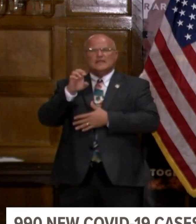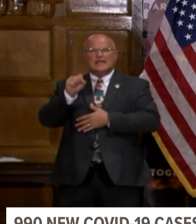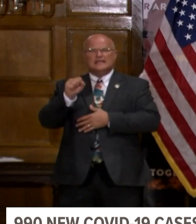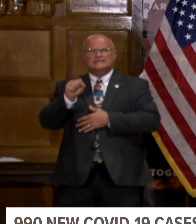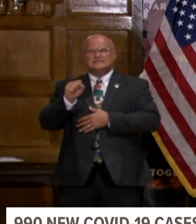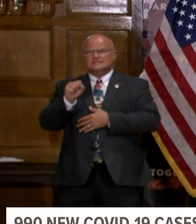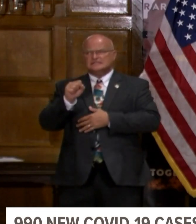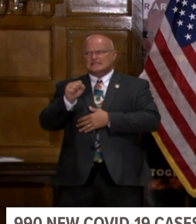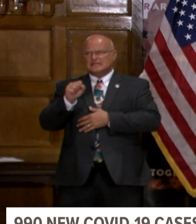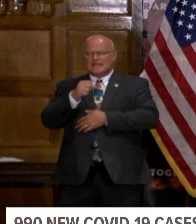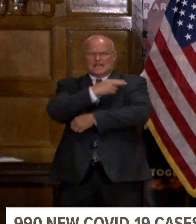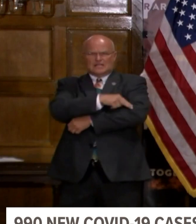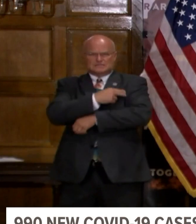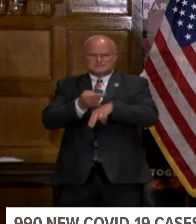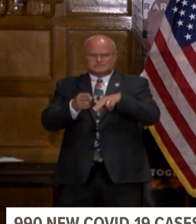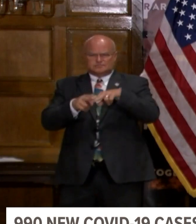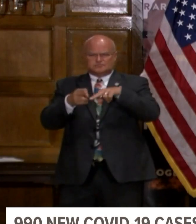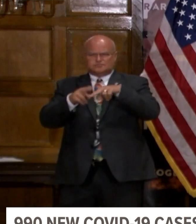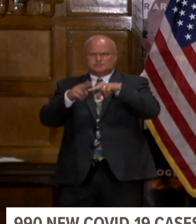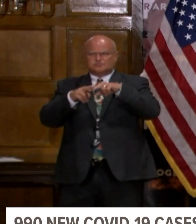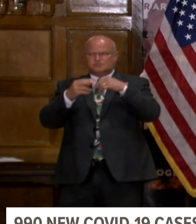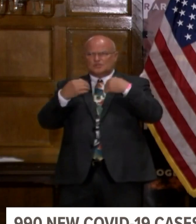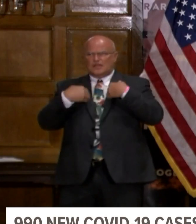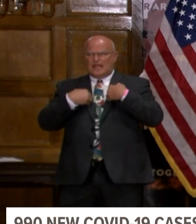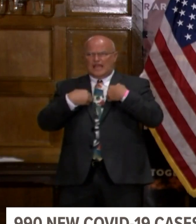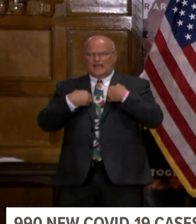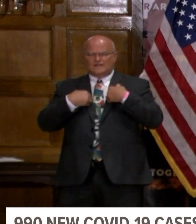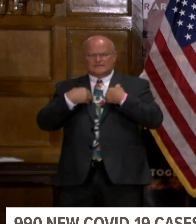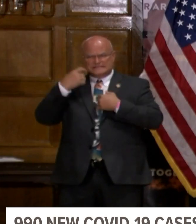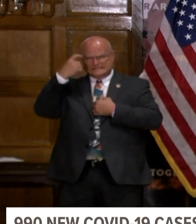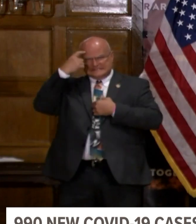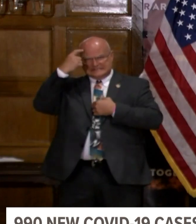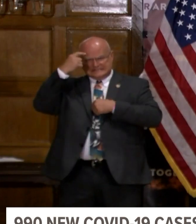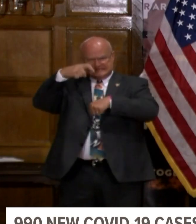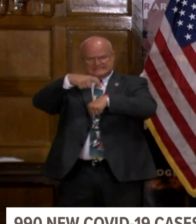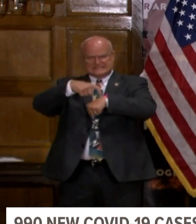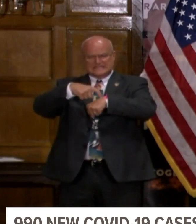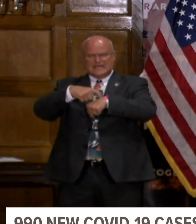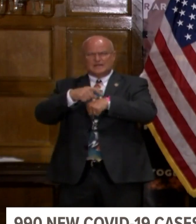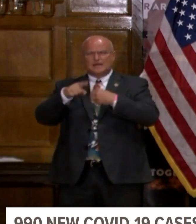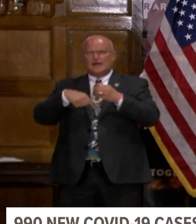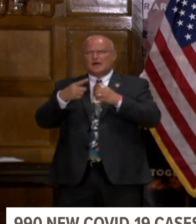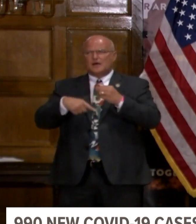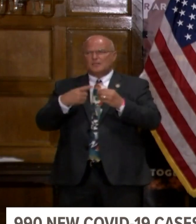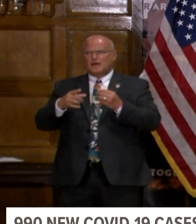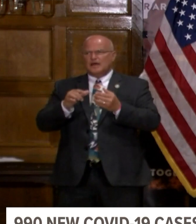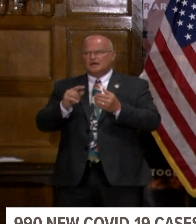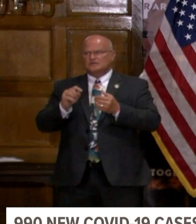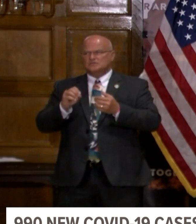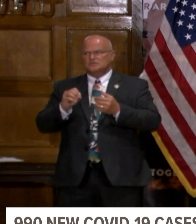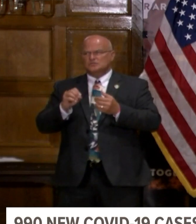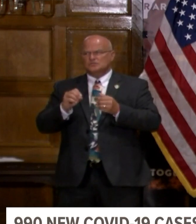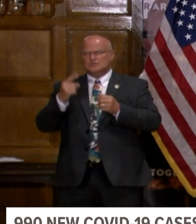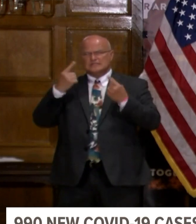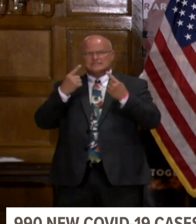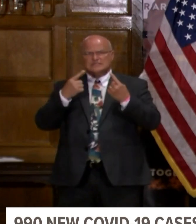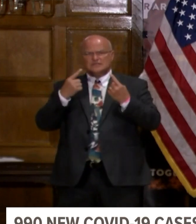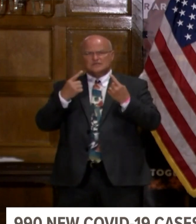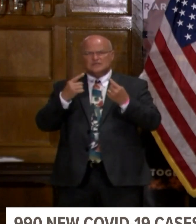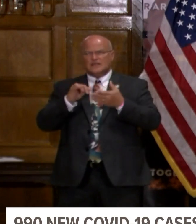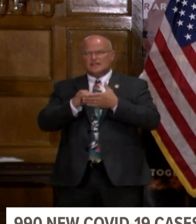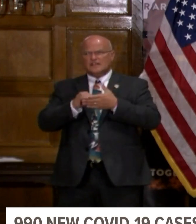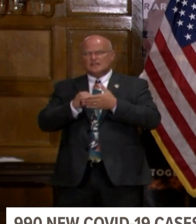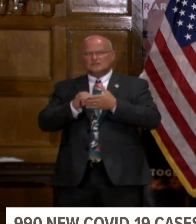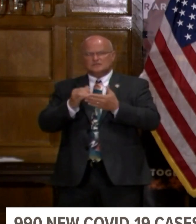and hospitalizations go up, do you have a threshold in mind in regards to considering